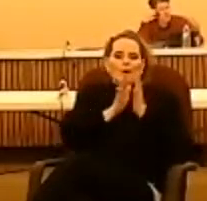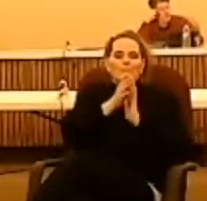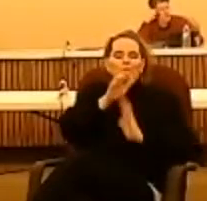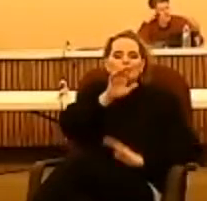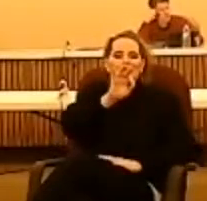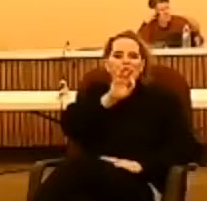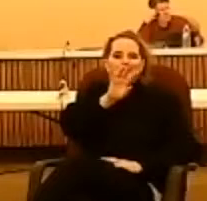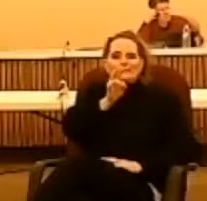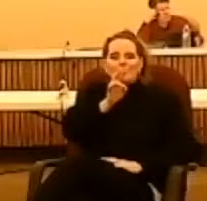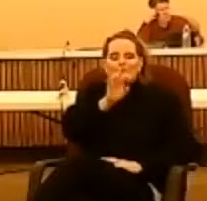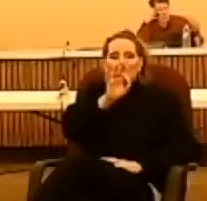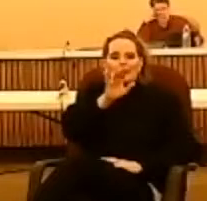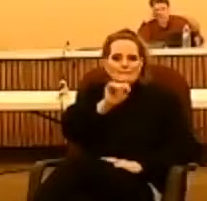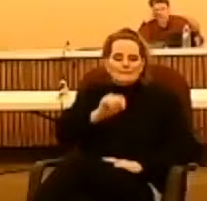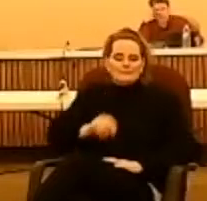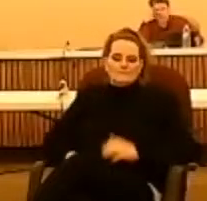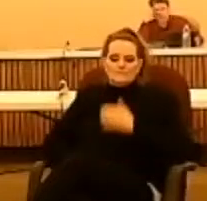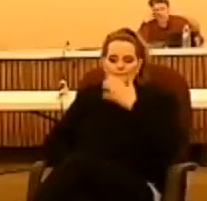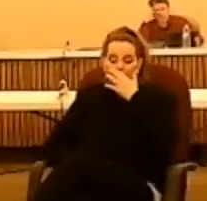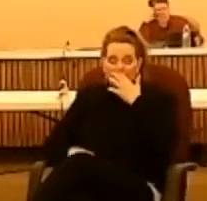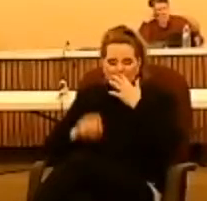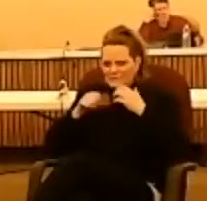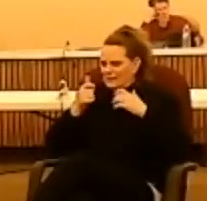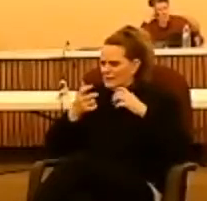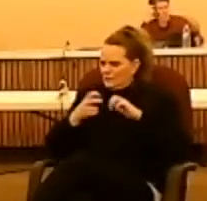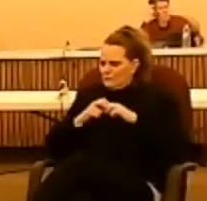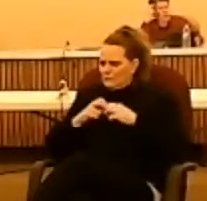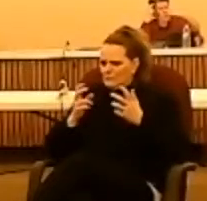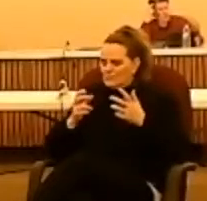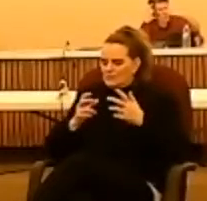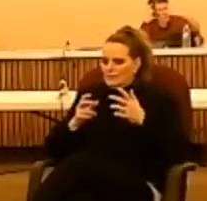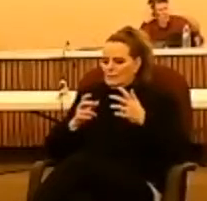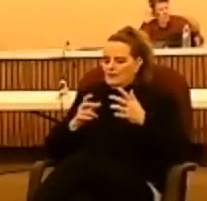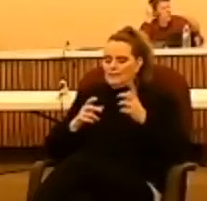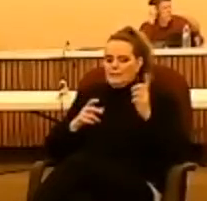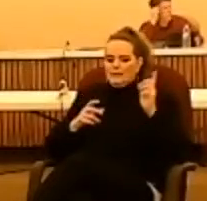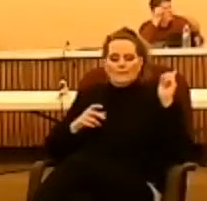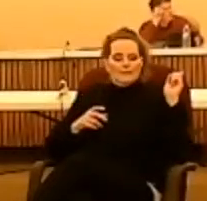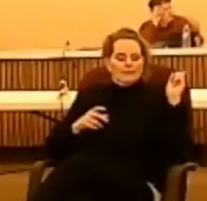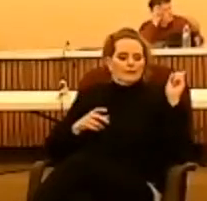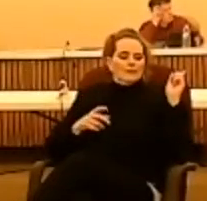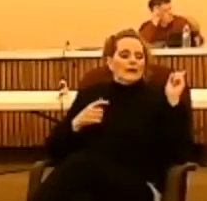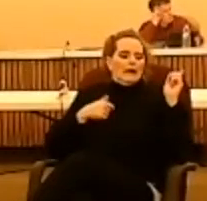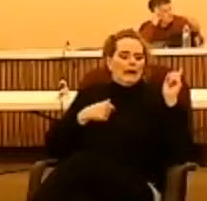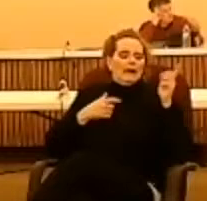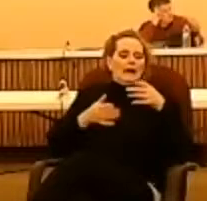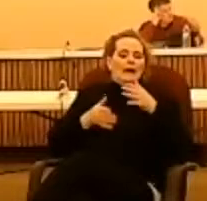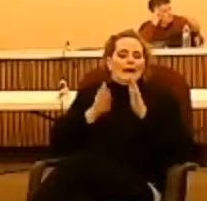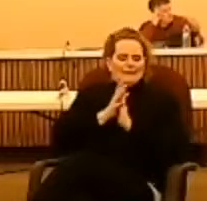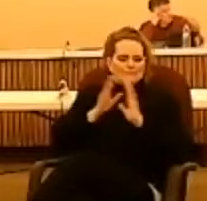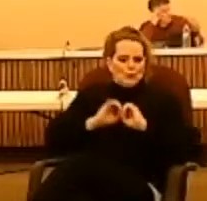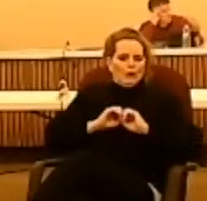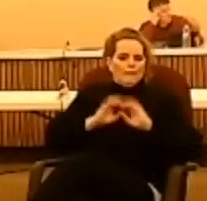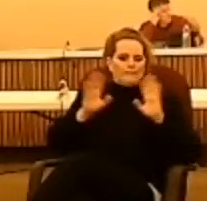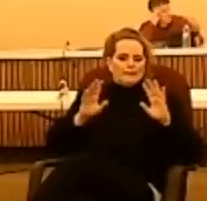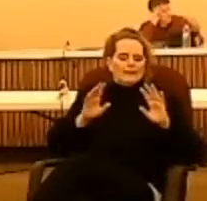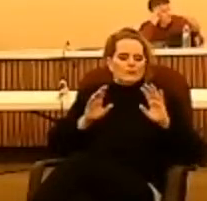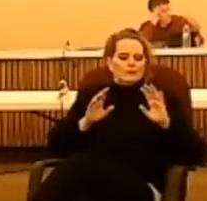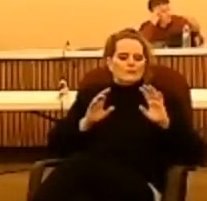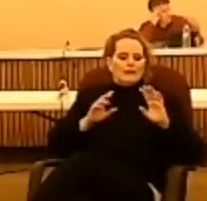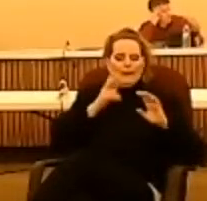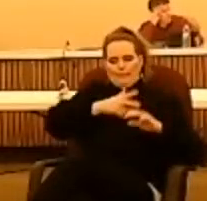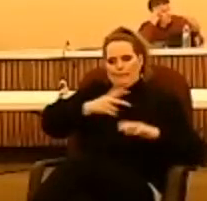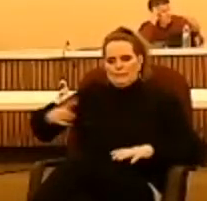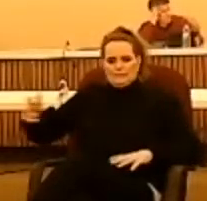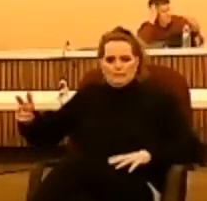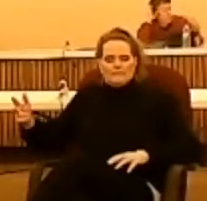Was there any other issues? I'm trying to remember what else was brought up on. I asked clarification on the number of parking